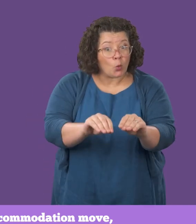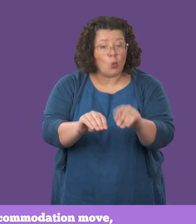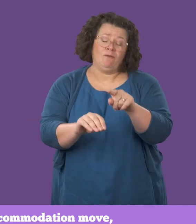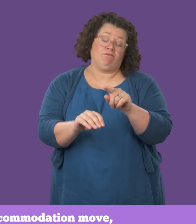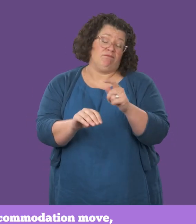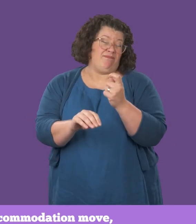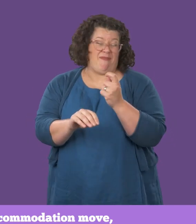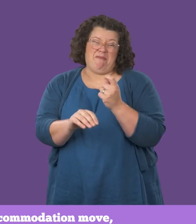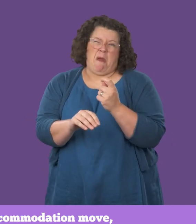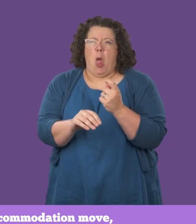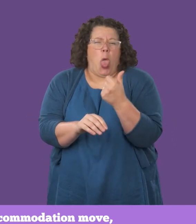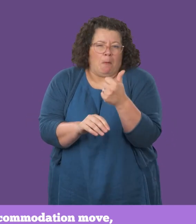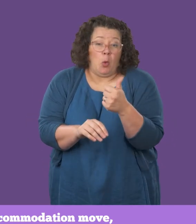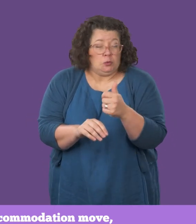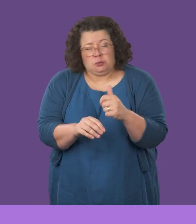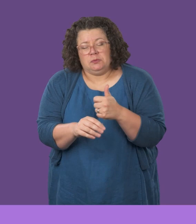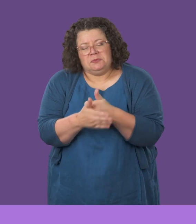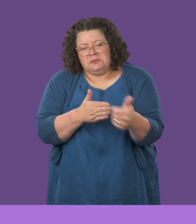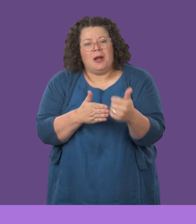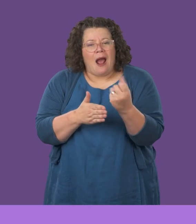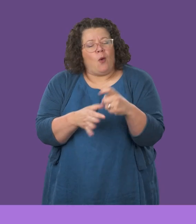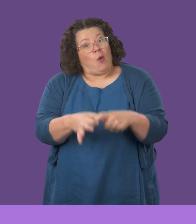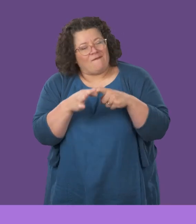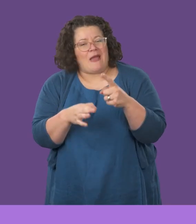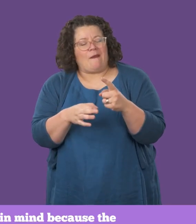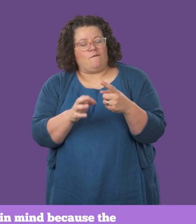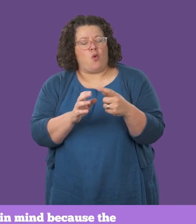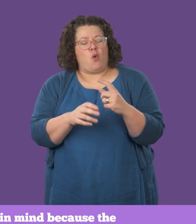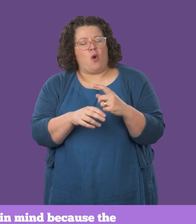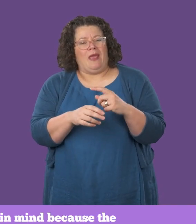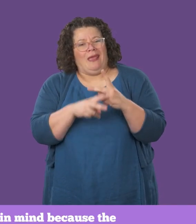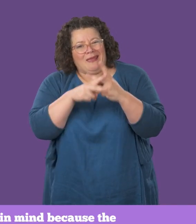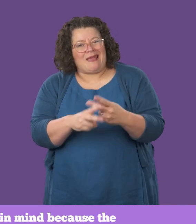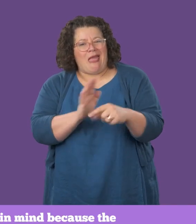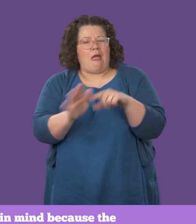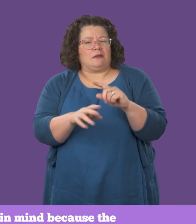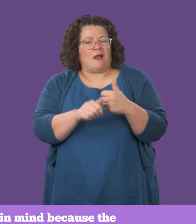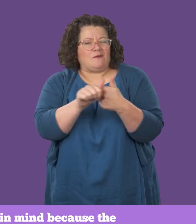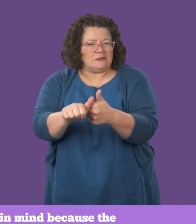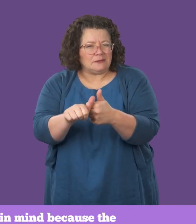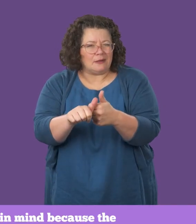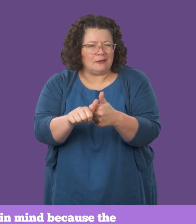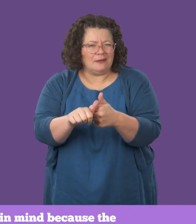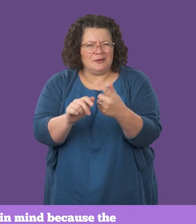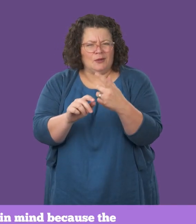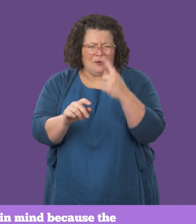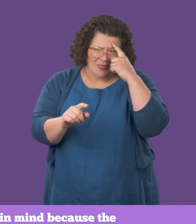nearly always you'll qualify for a Care Act advocate as well. So that's worth bearing in mind, because the other way is true. If